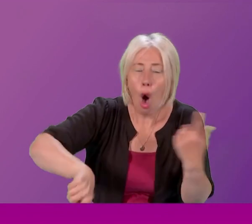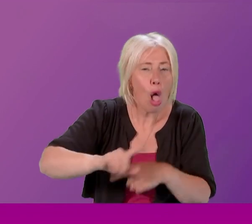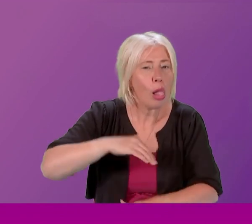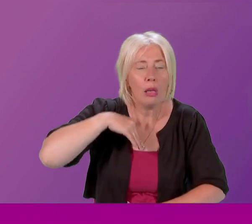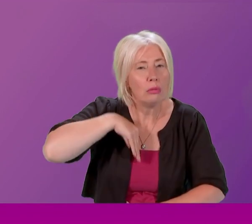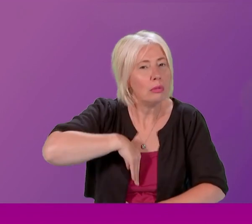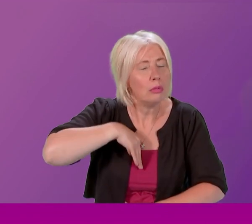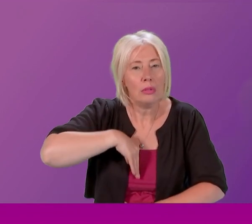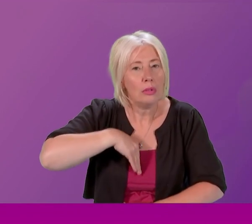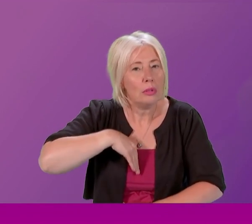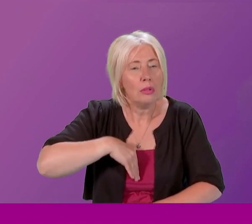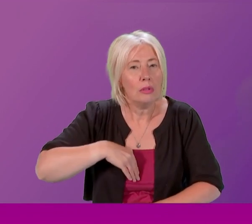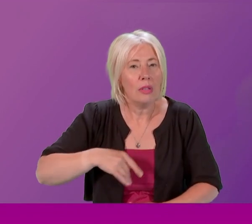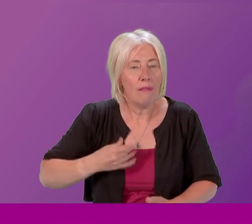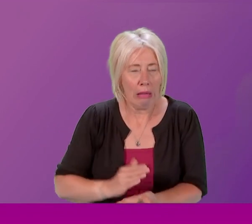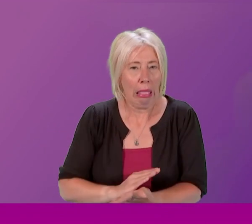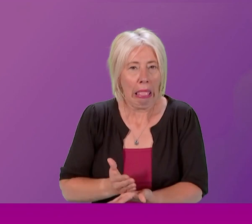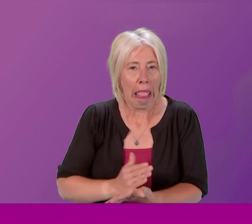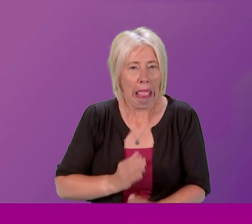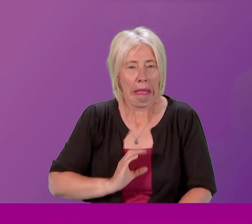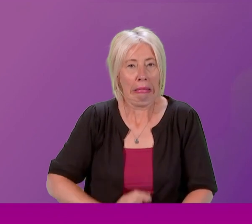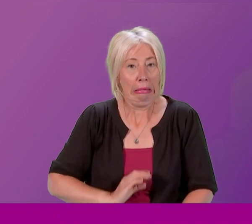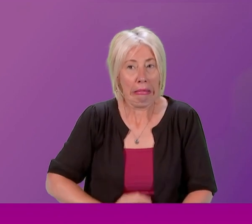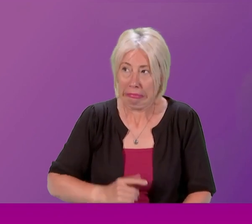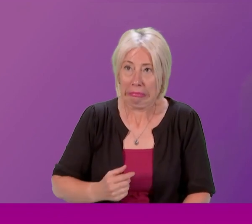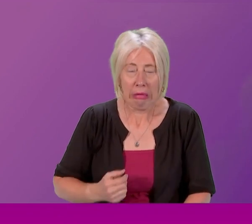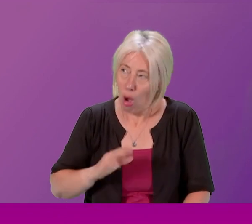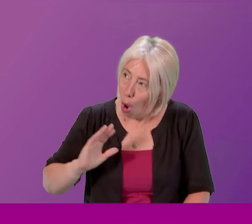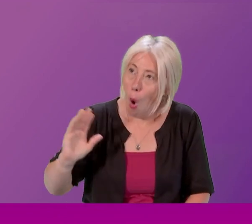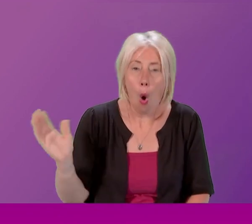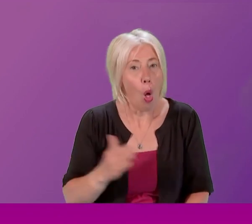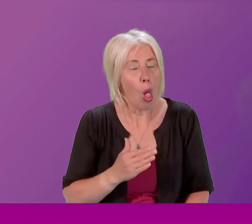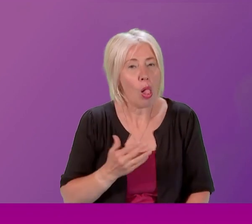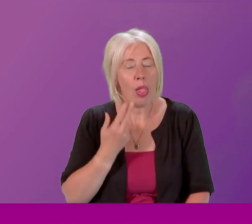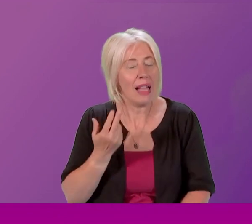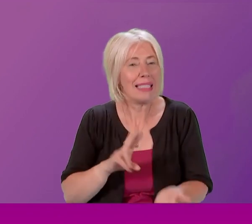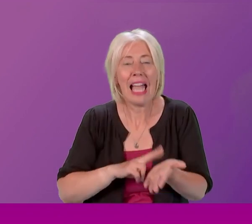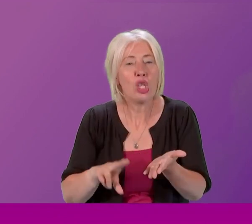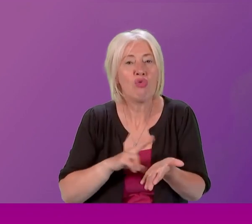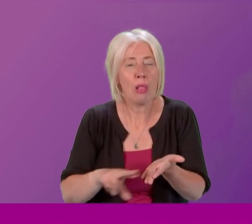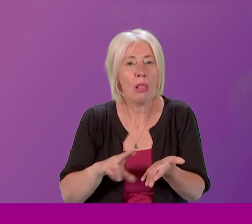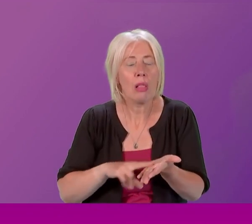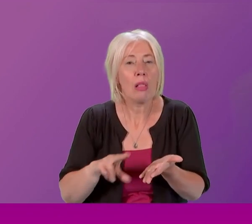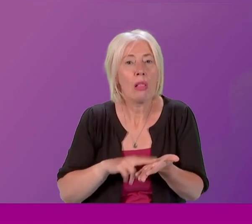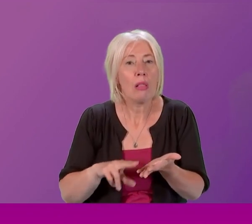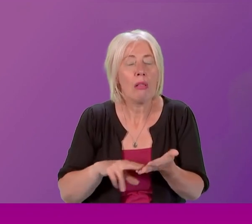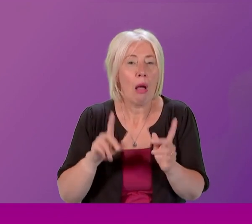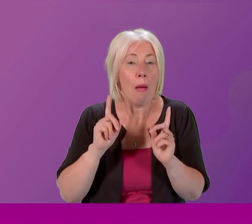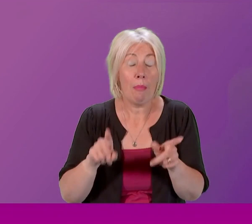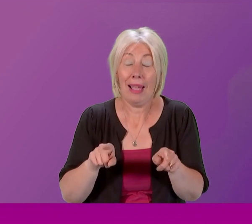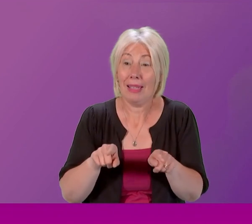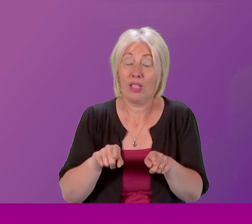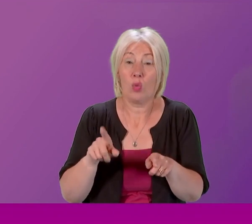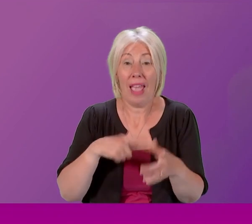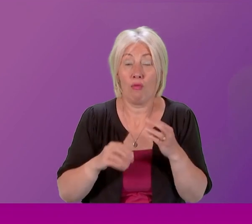of insecurity in a way. That's perfectly natural. But like everything else, it needs to